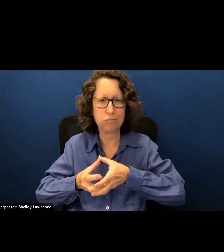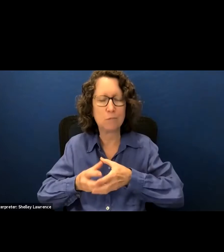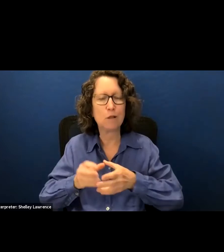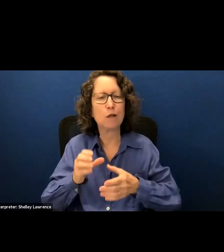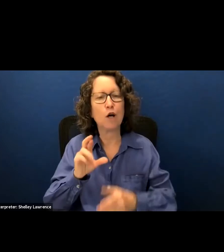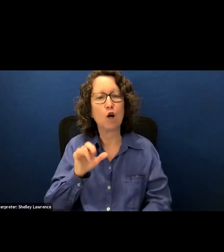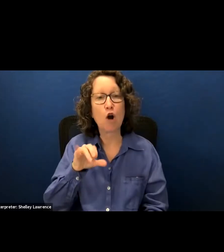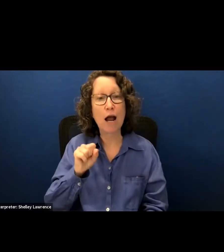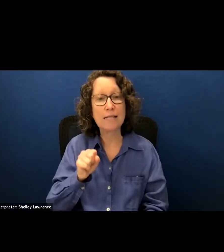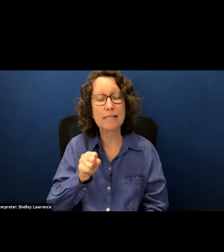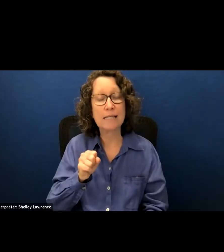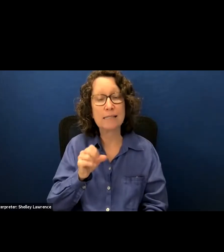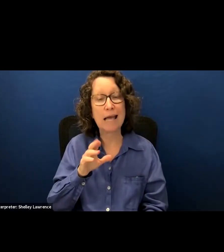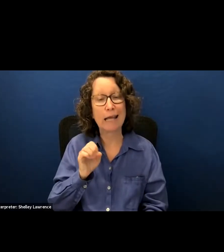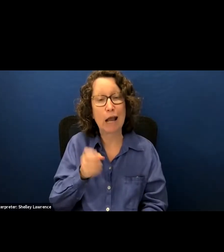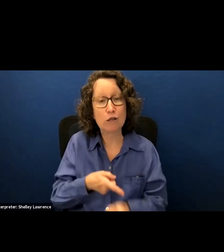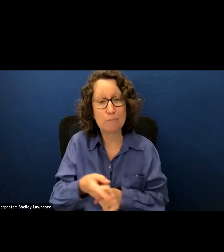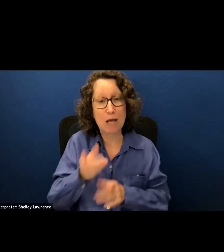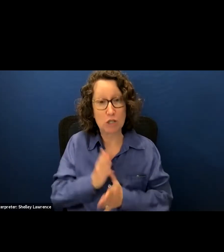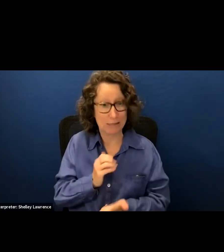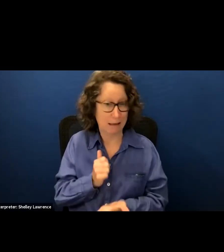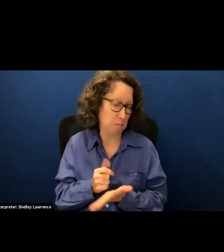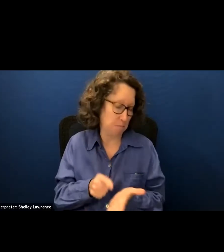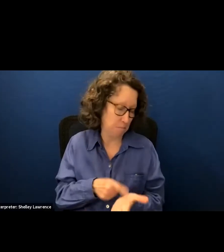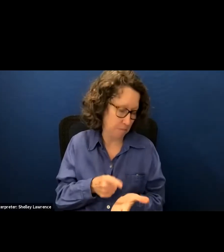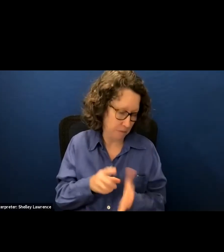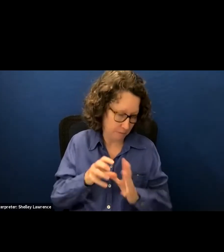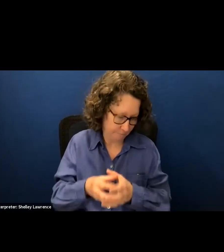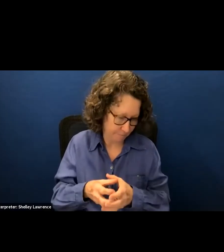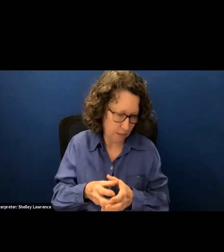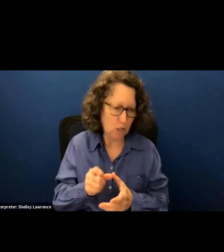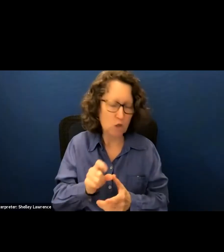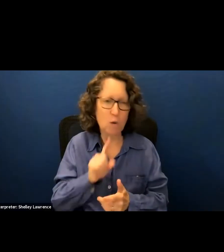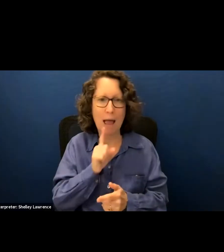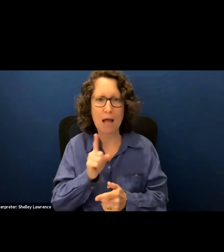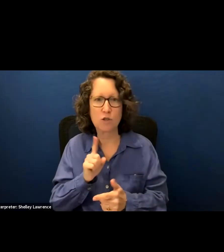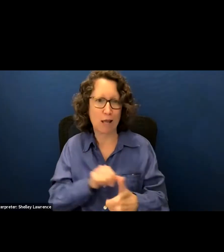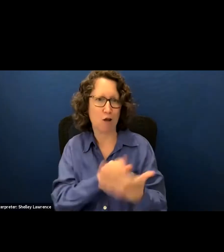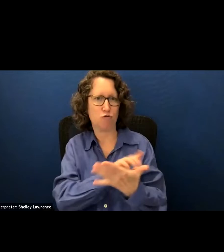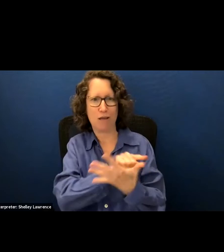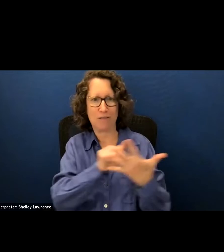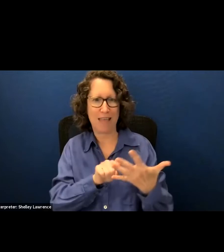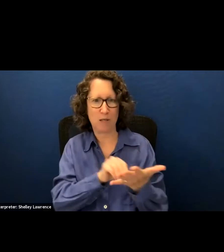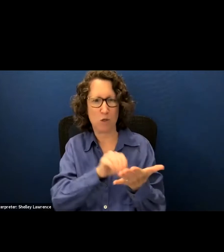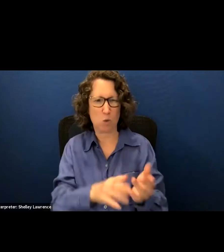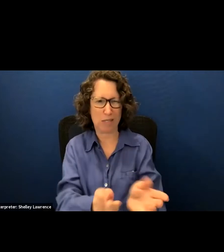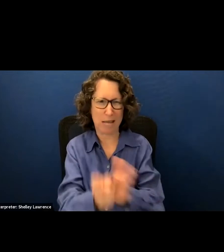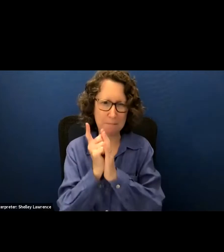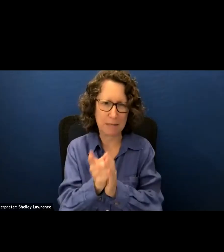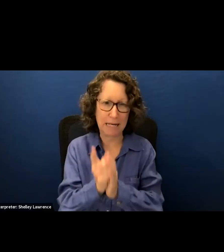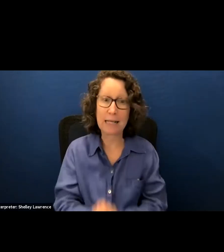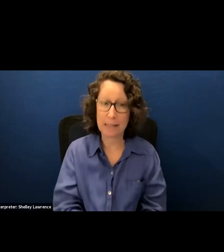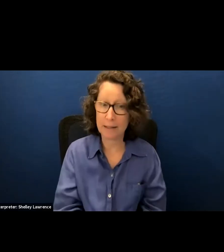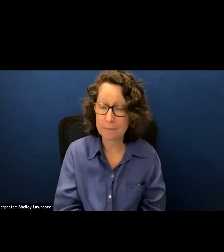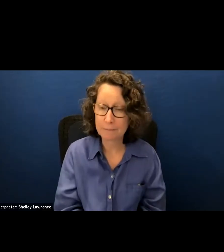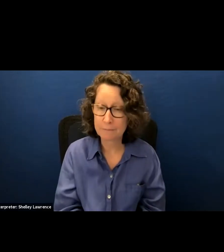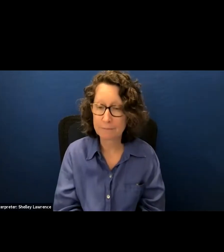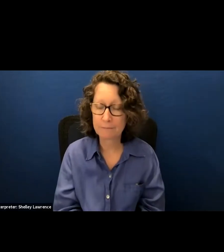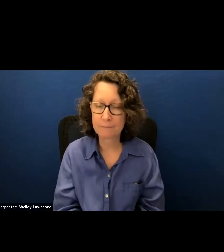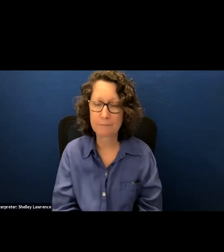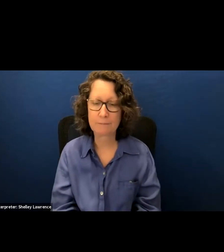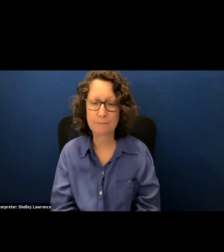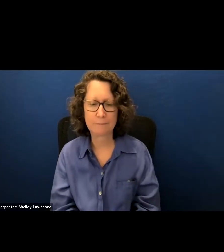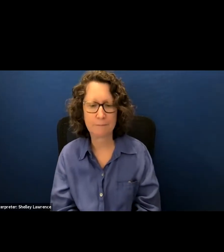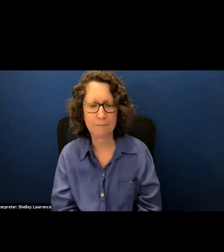care specialists help out in these cases to actually address those students immediately.